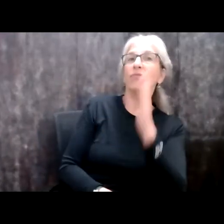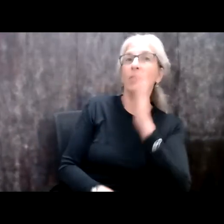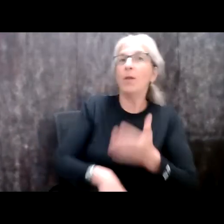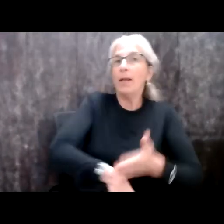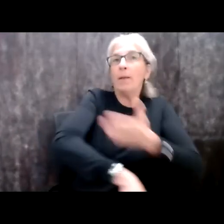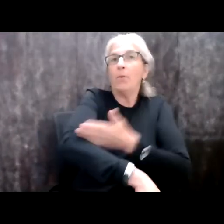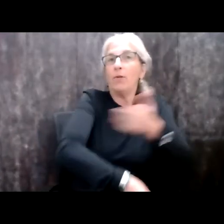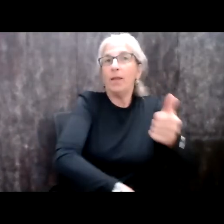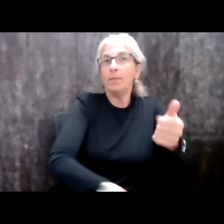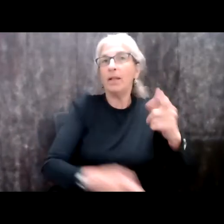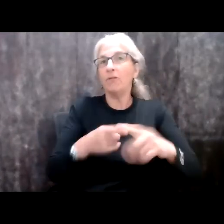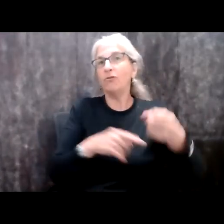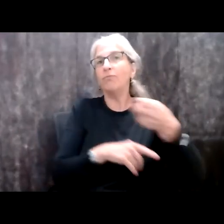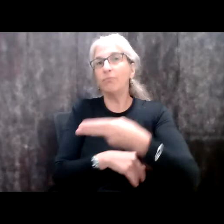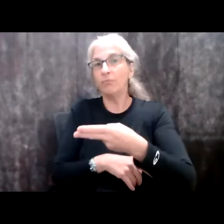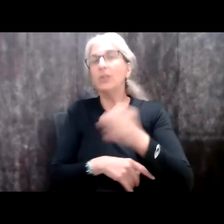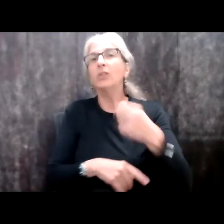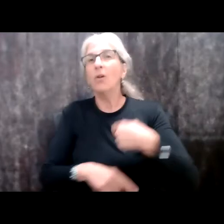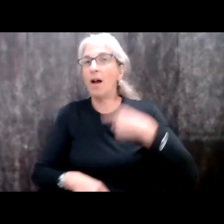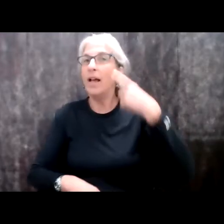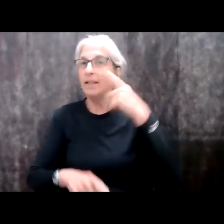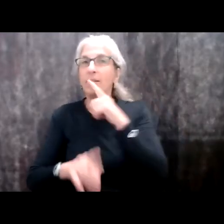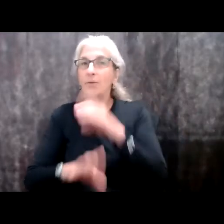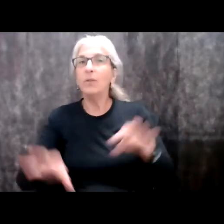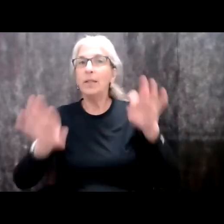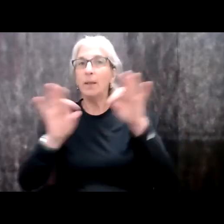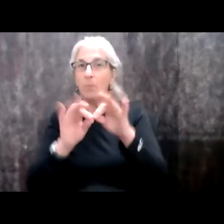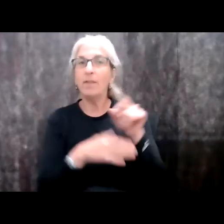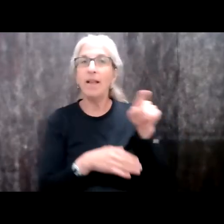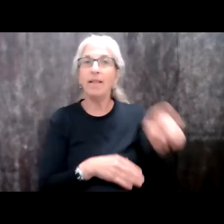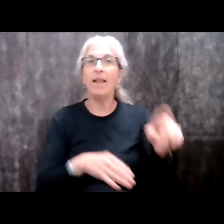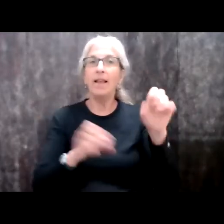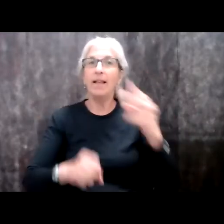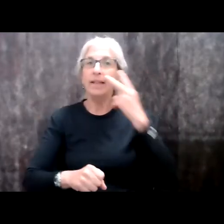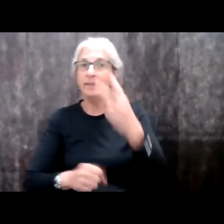well and provide those resources inside of a inclusionary environment.